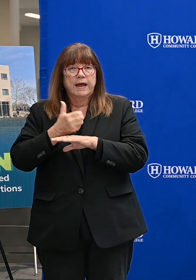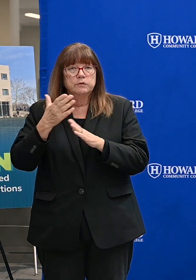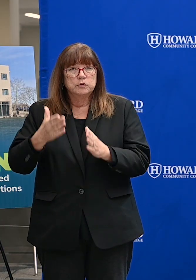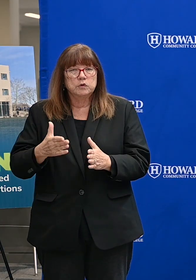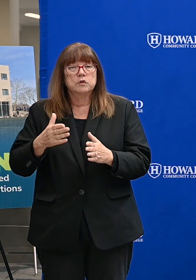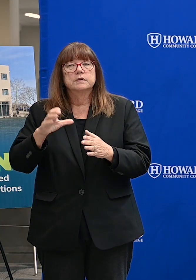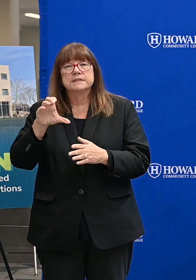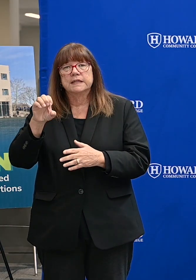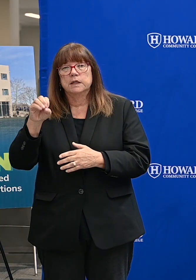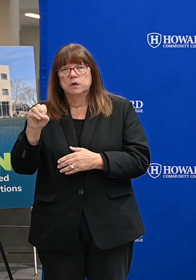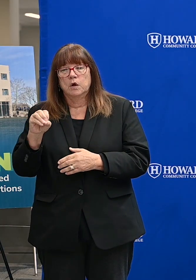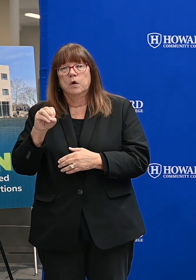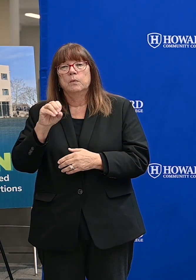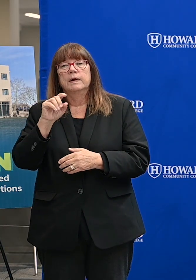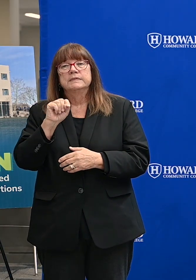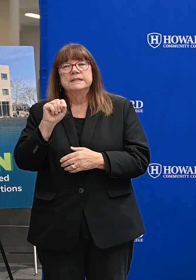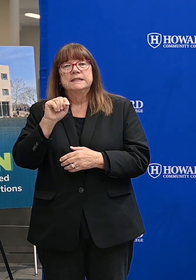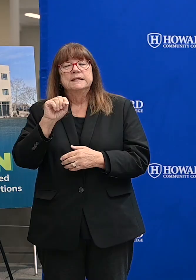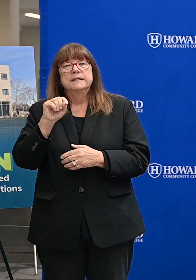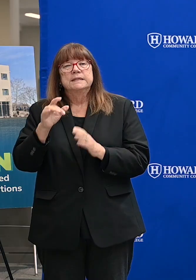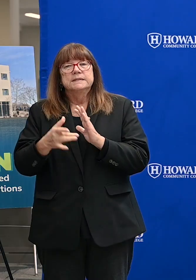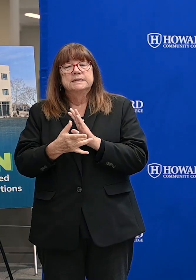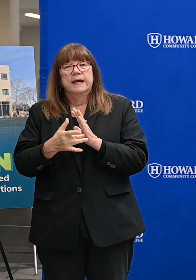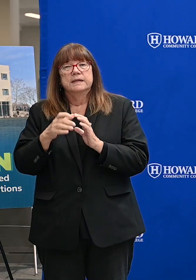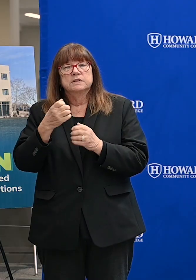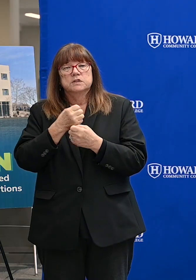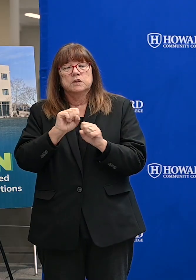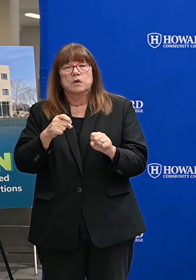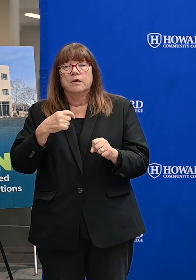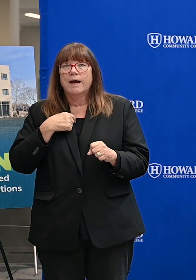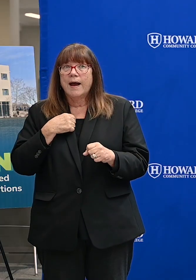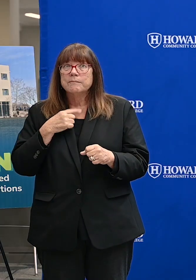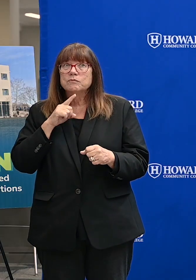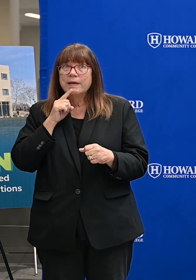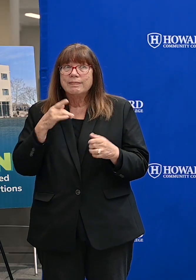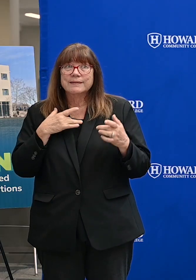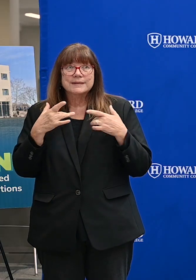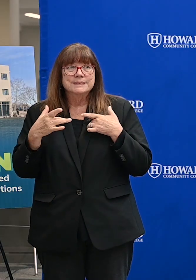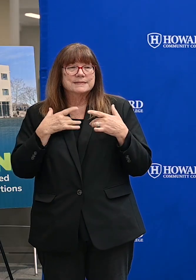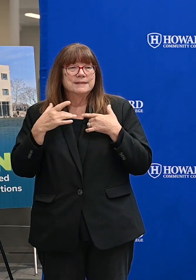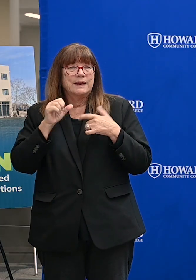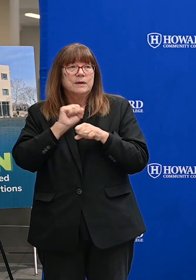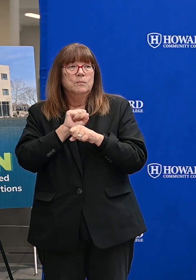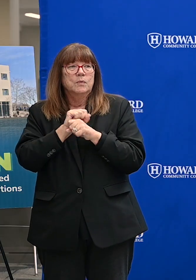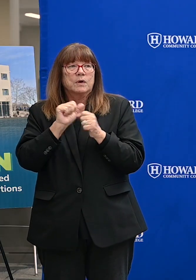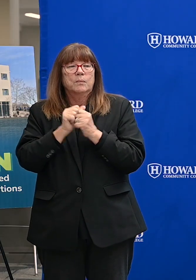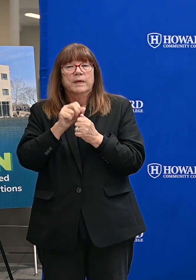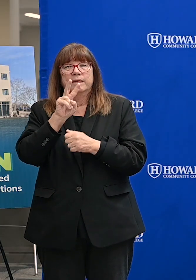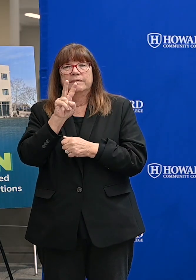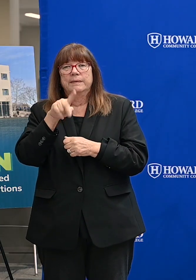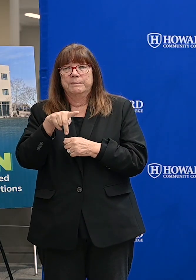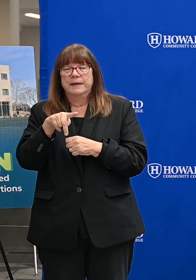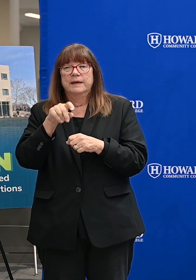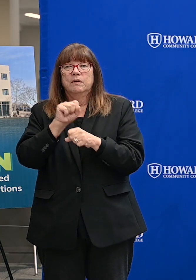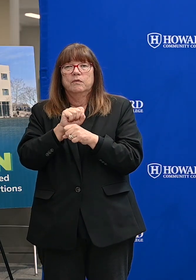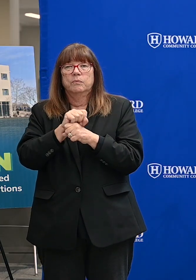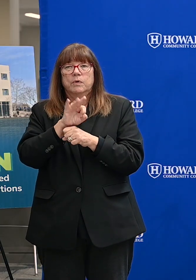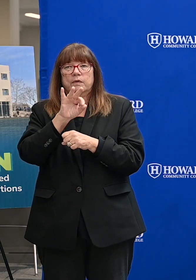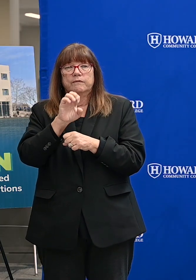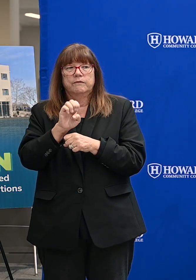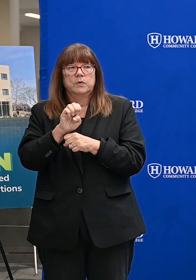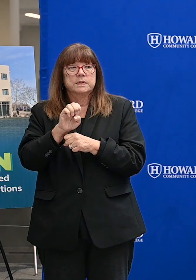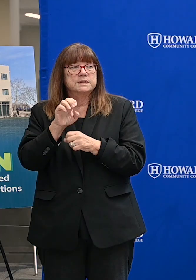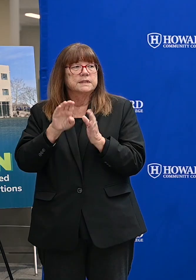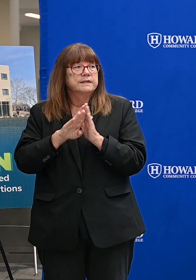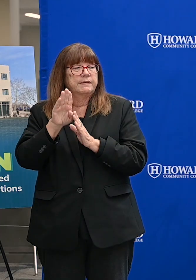the cybersecurity field for a couple decades now, and I am super excited in working with Vice President of Workforce Development, Mina Wu,